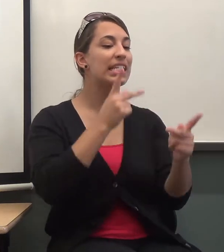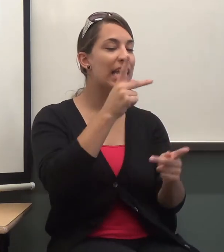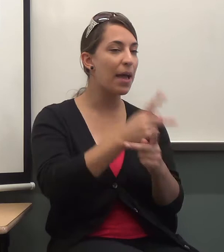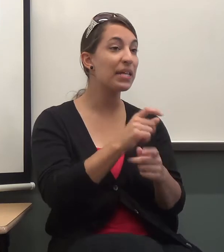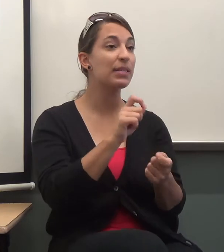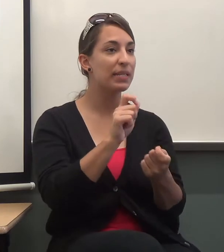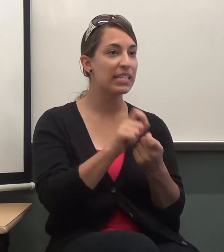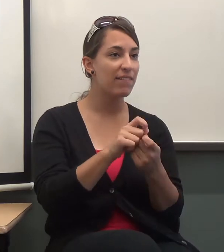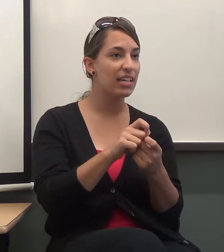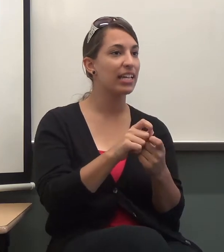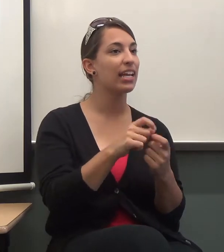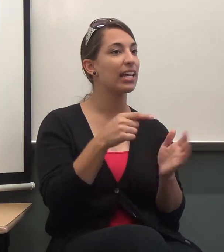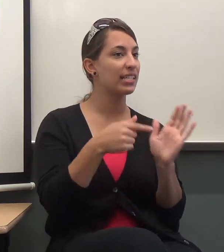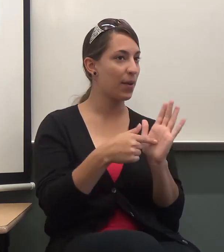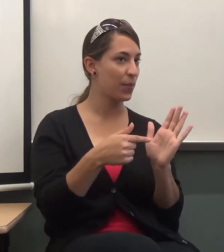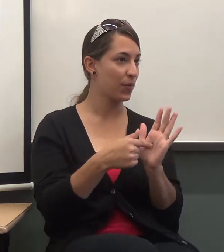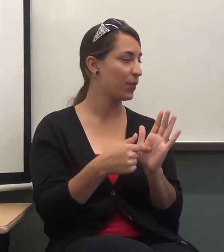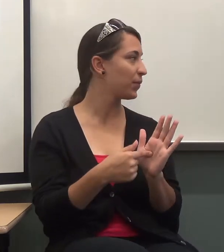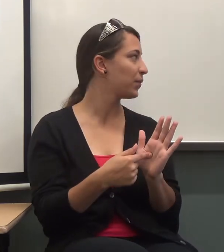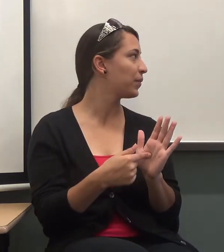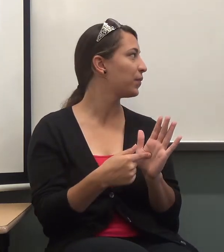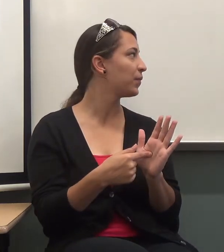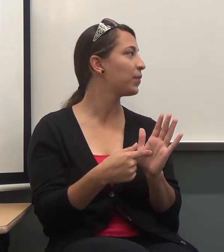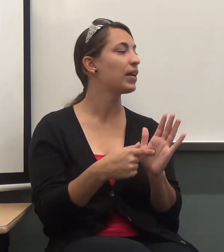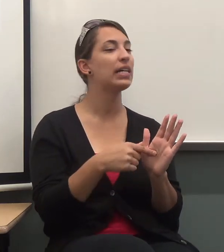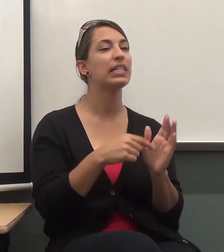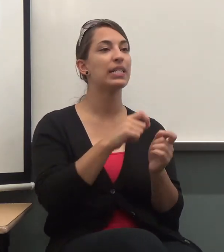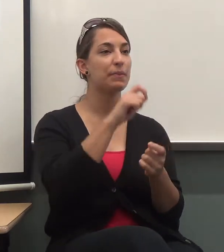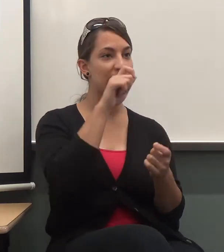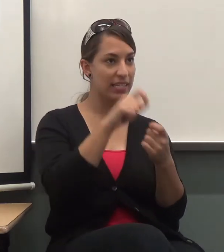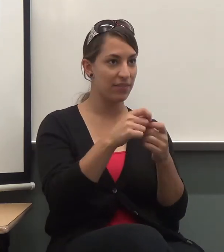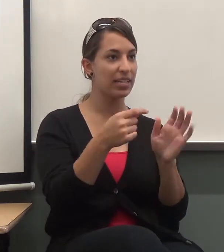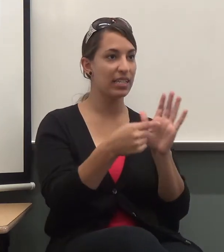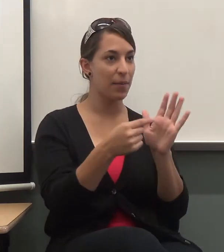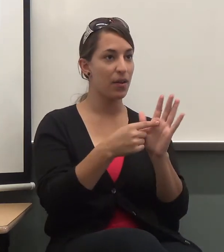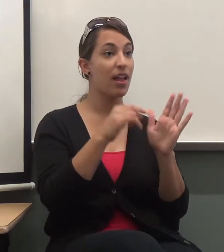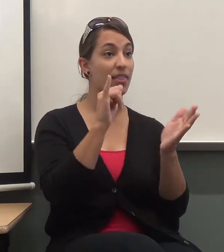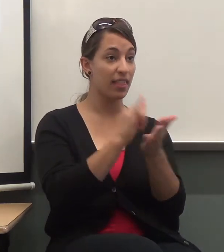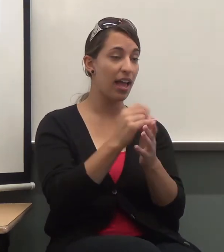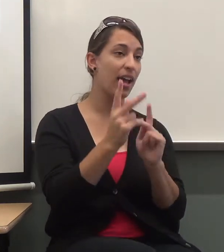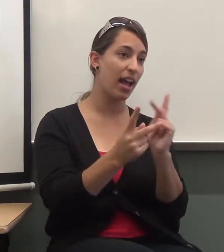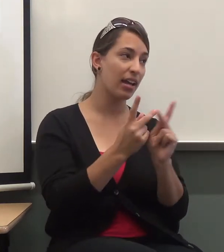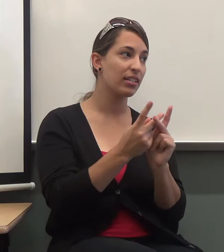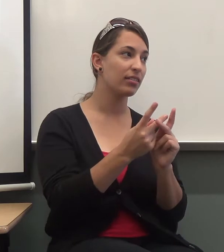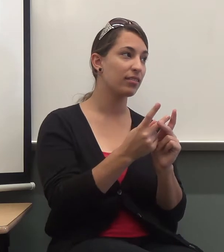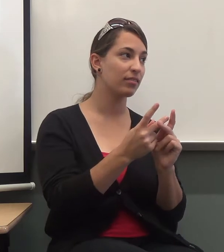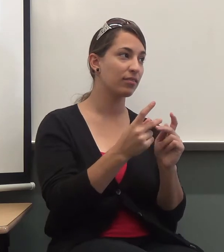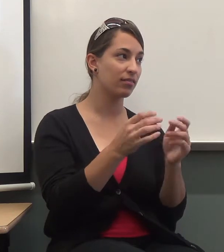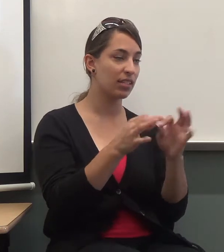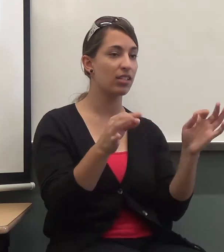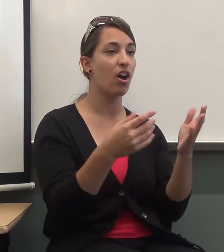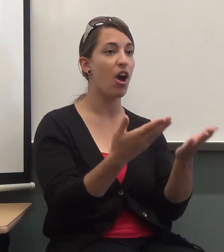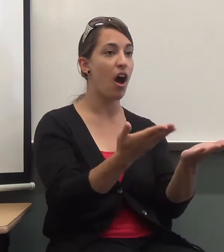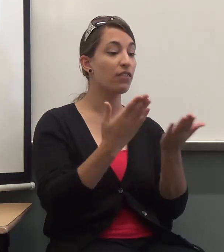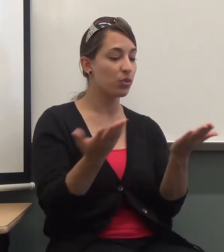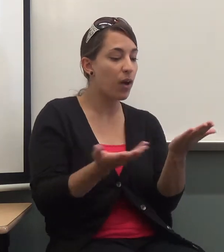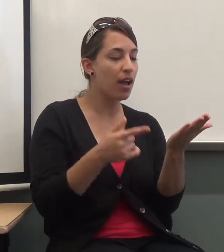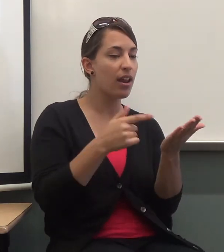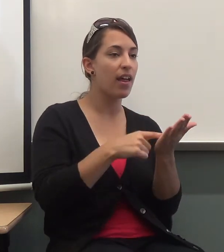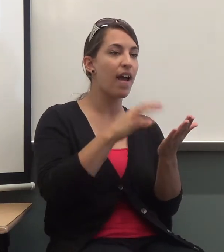example. A specific example offers us what? Facts and figures. Facts and figures. So information about